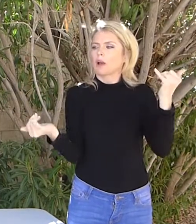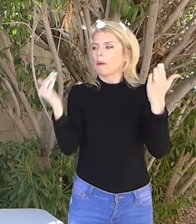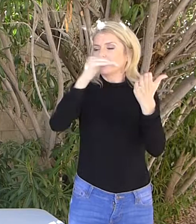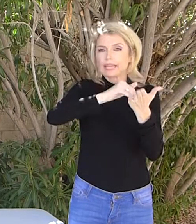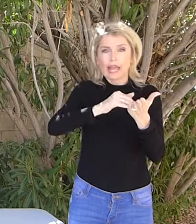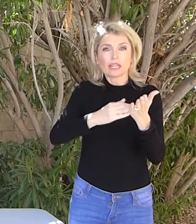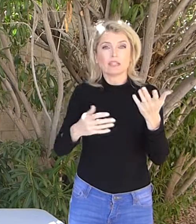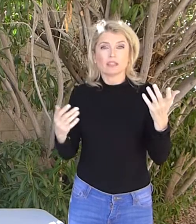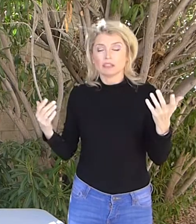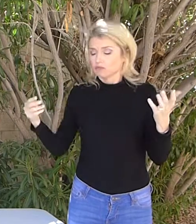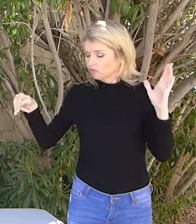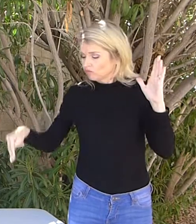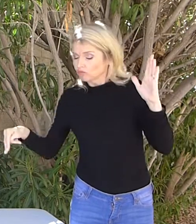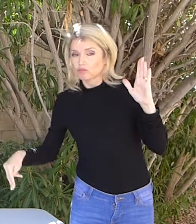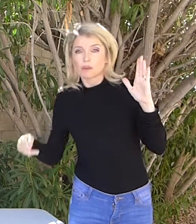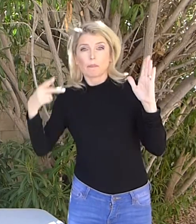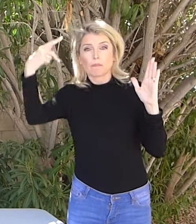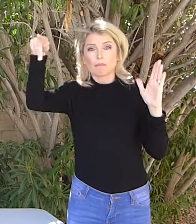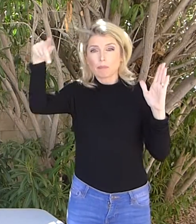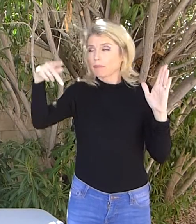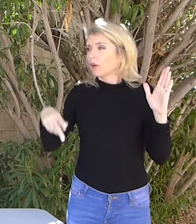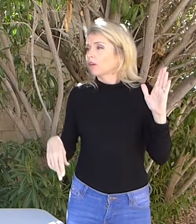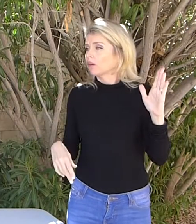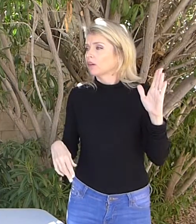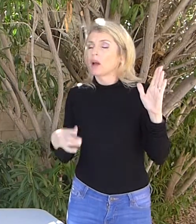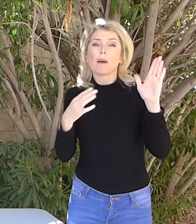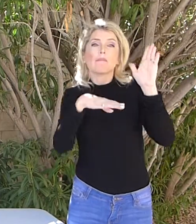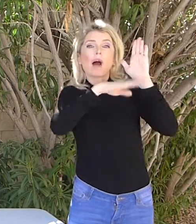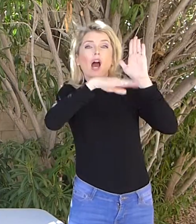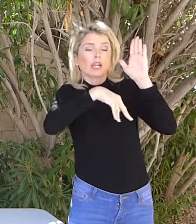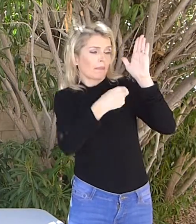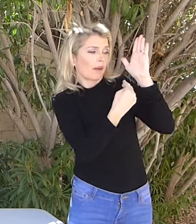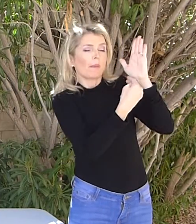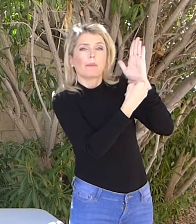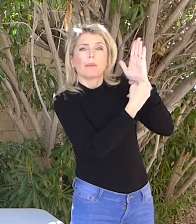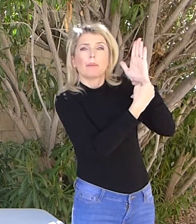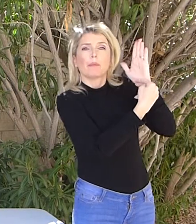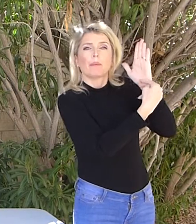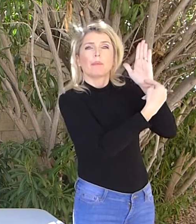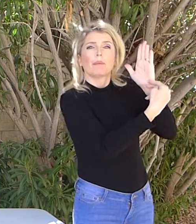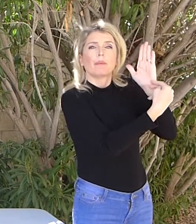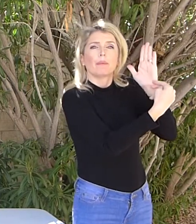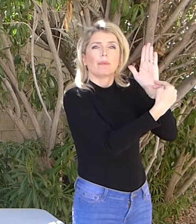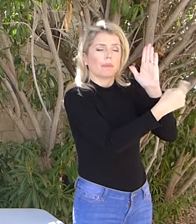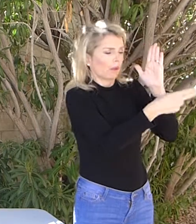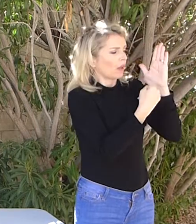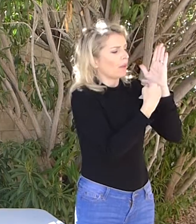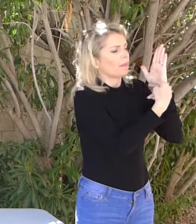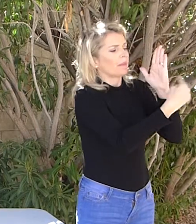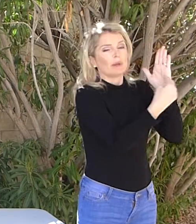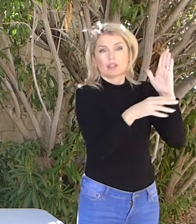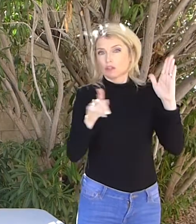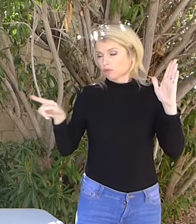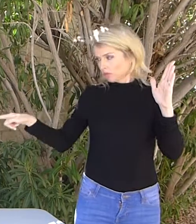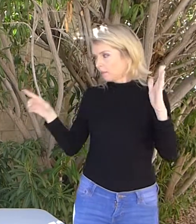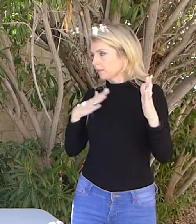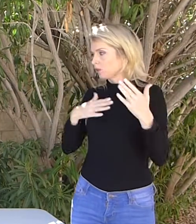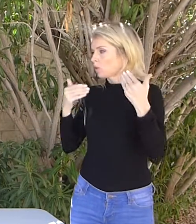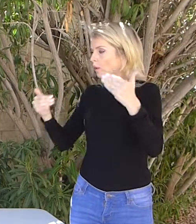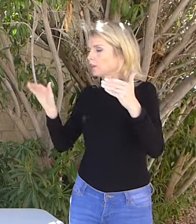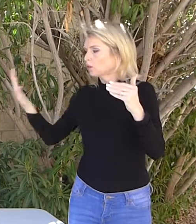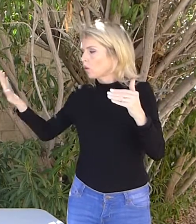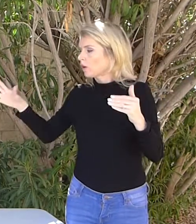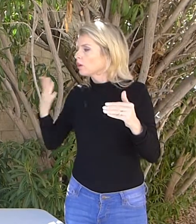Again, I'm going to start at the bottom. Can you see her up? And you can blend your colors together. Can you blend your colors